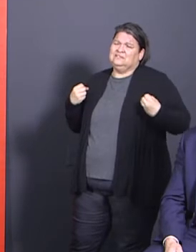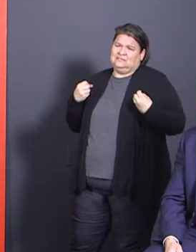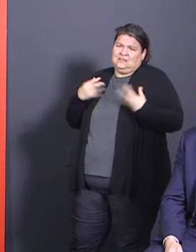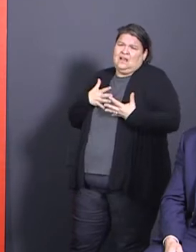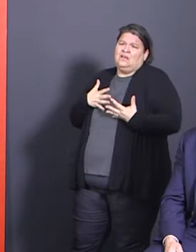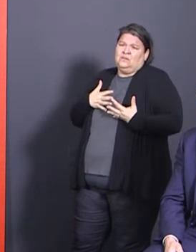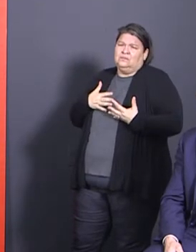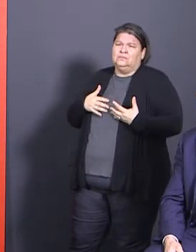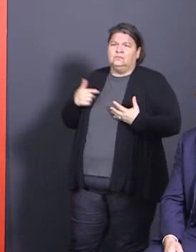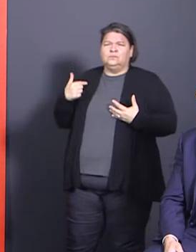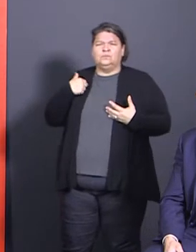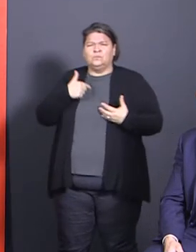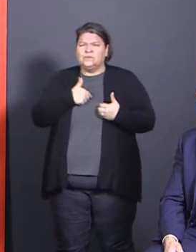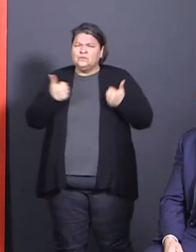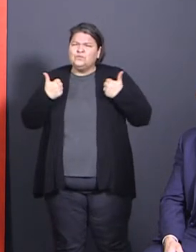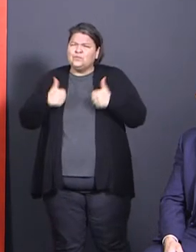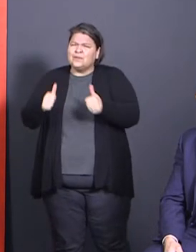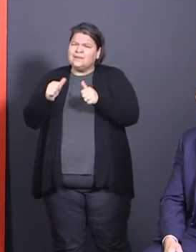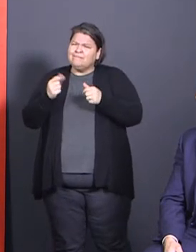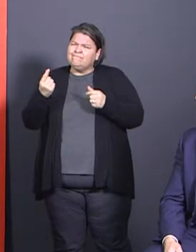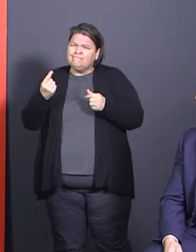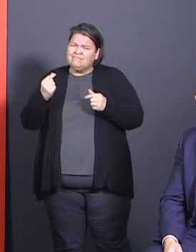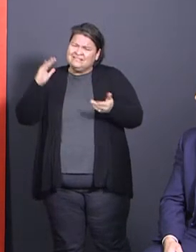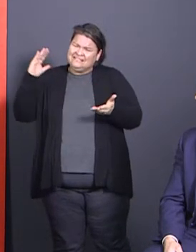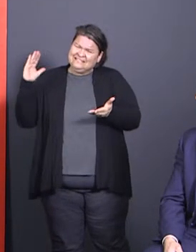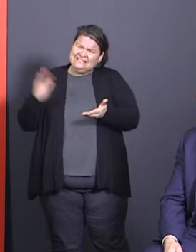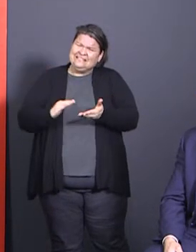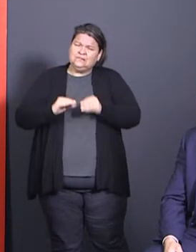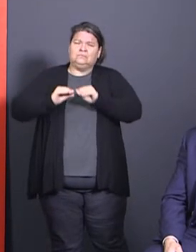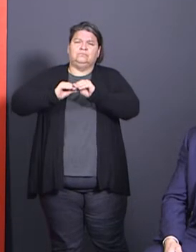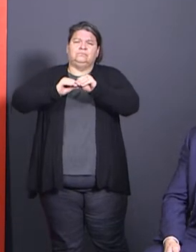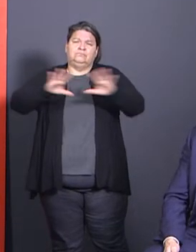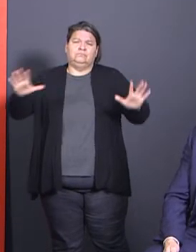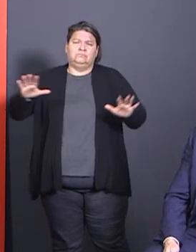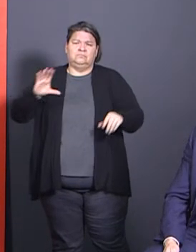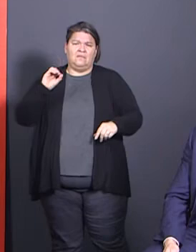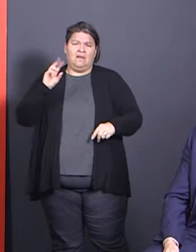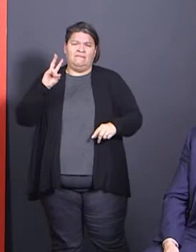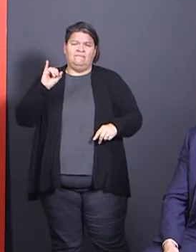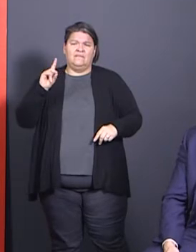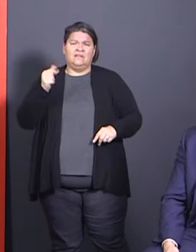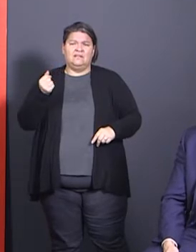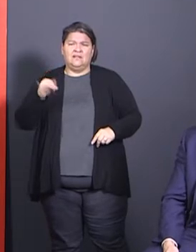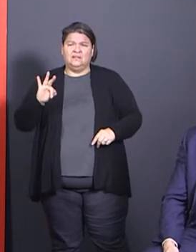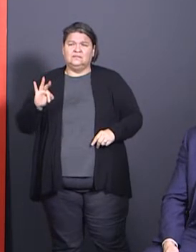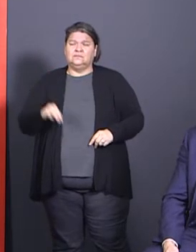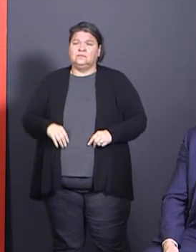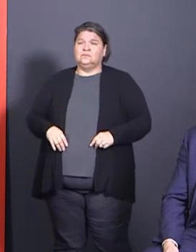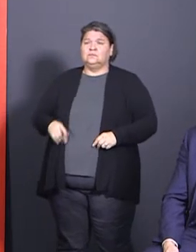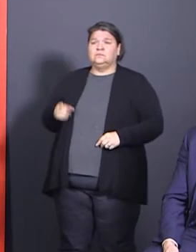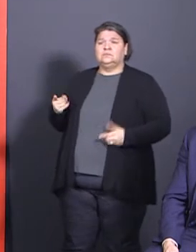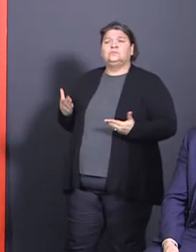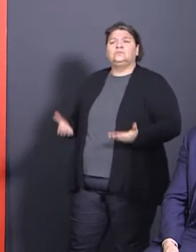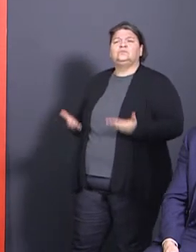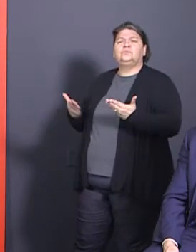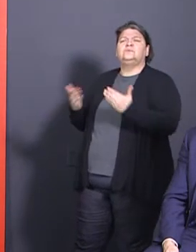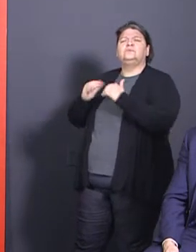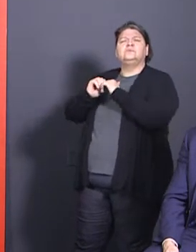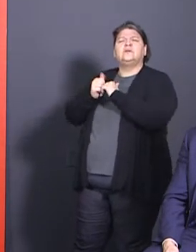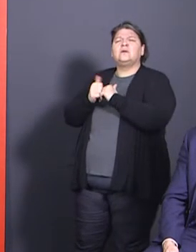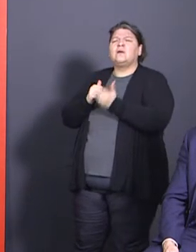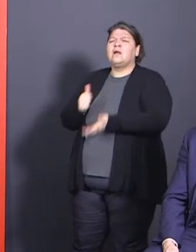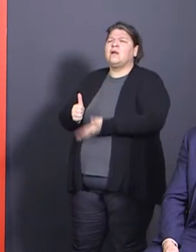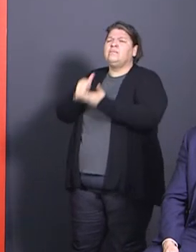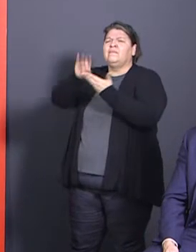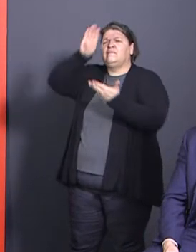spread from our agency as well. That's great. And what would you suggest that people might do to help our firefighters? Follow the